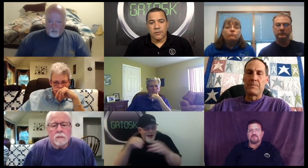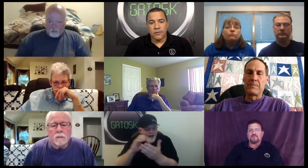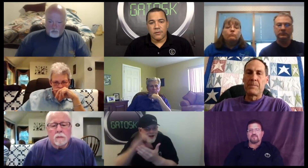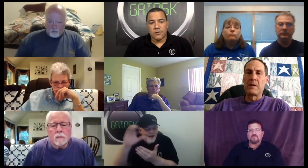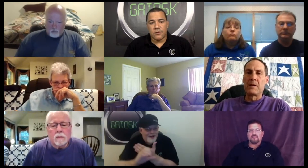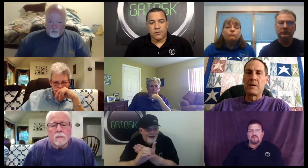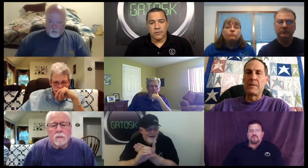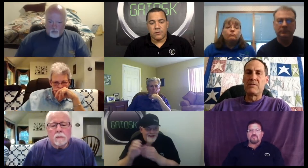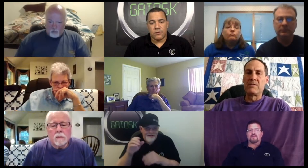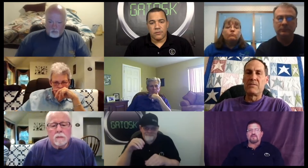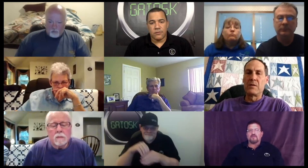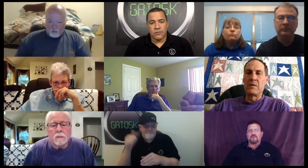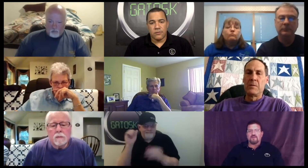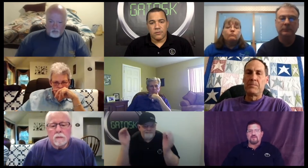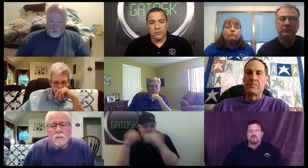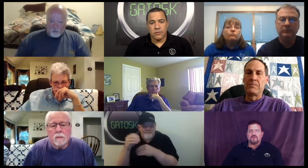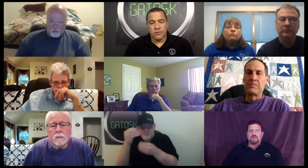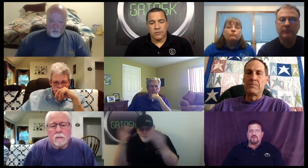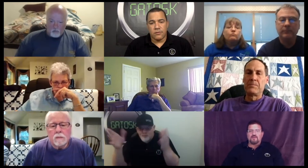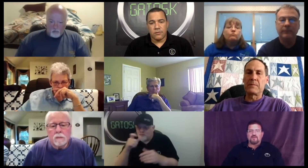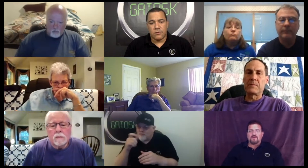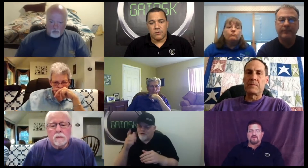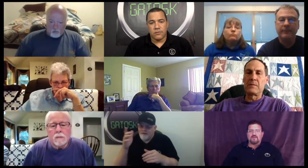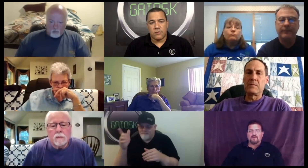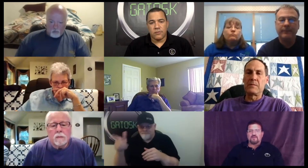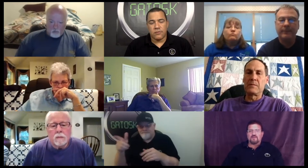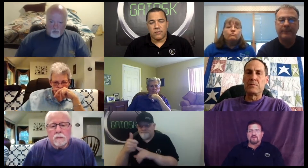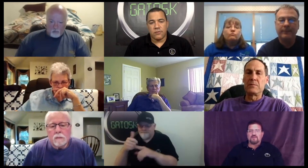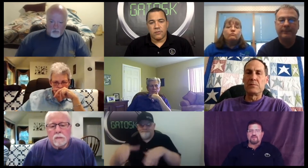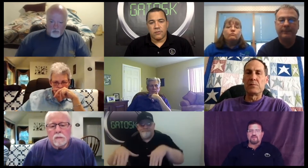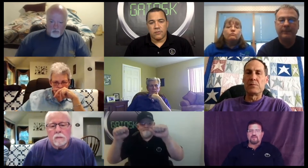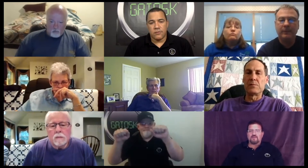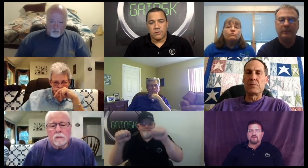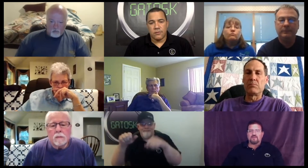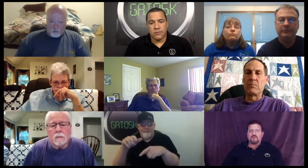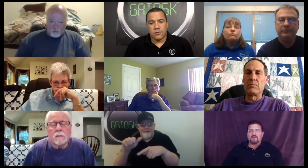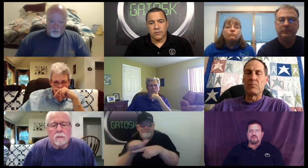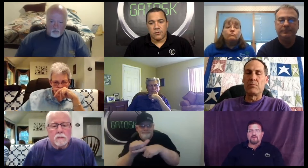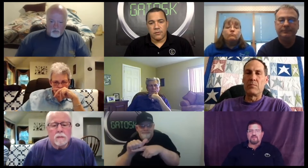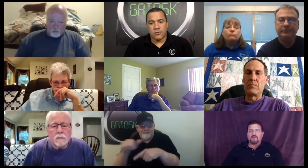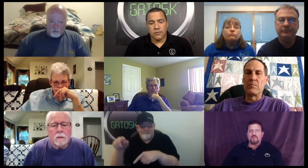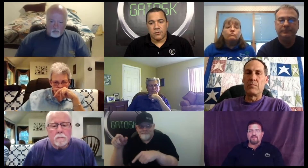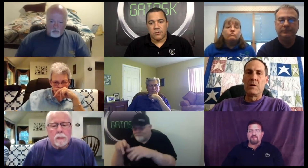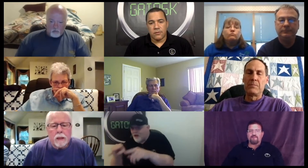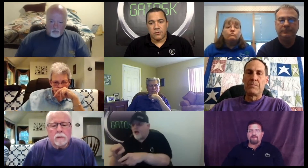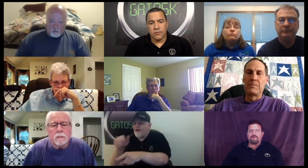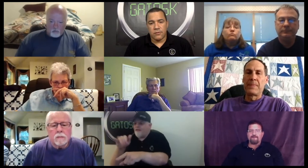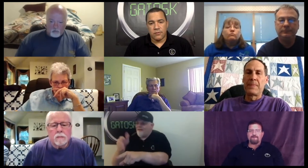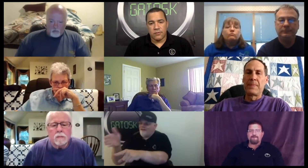Then we will announce, like in the calendar in the back office, we'll let those know who can host trainings and